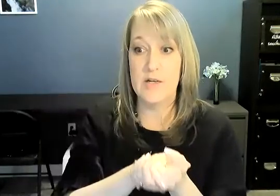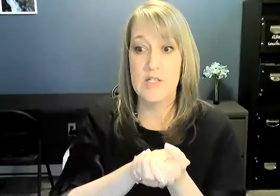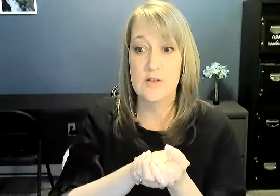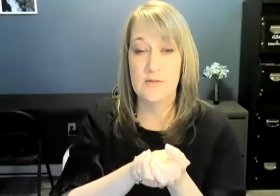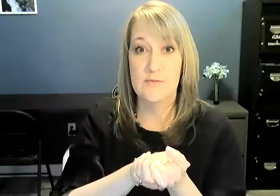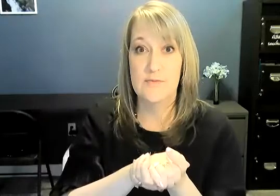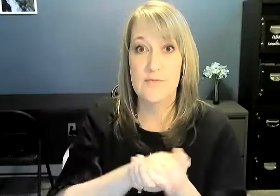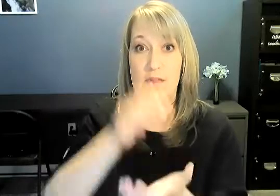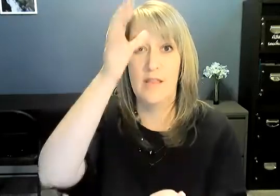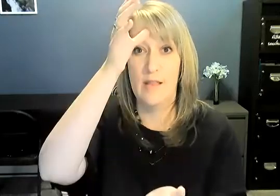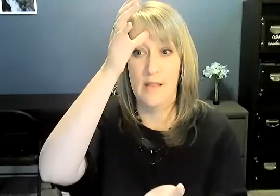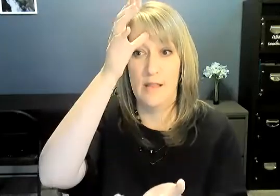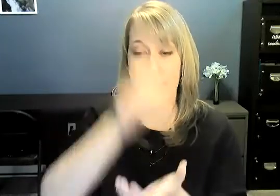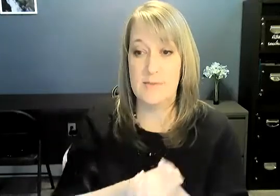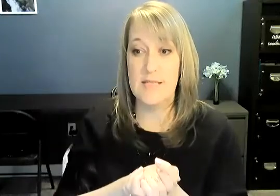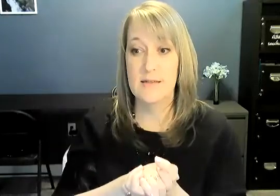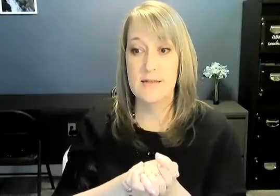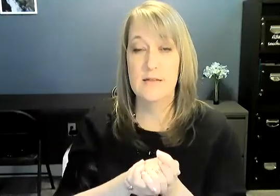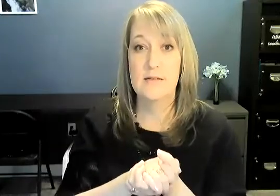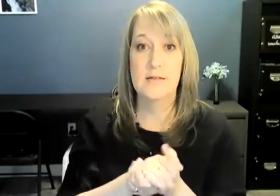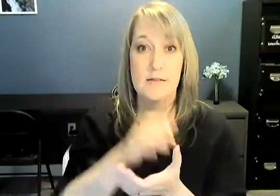marriage. Husband.